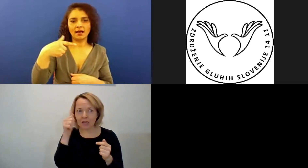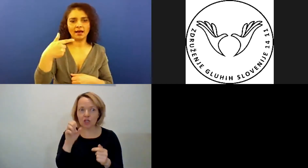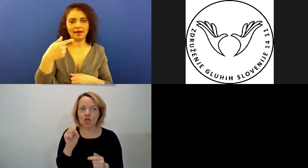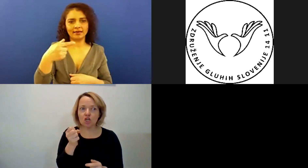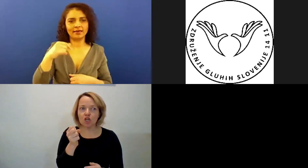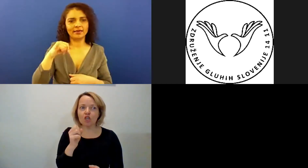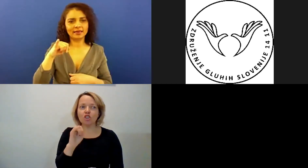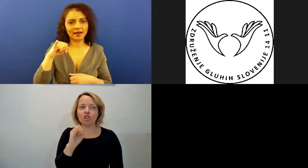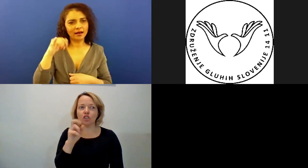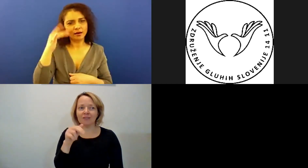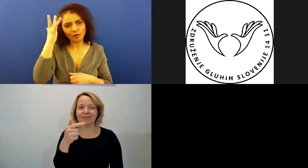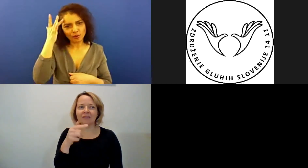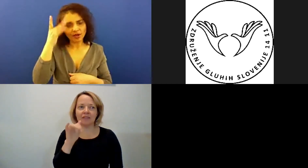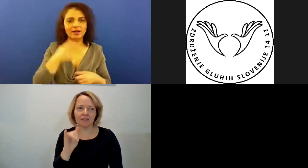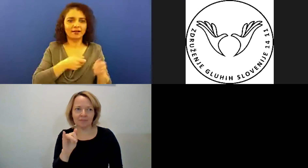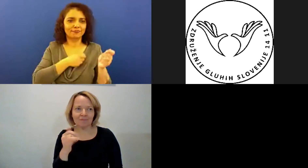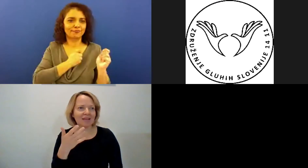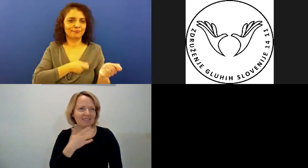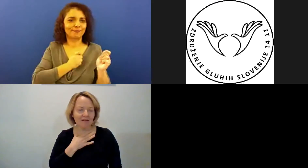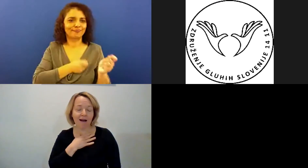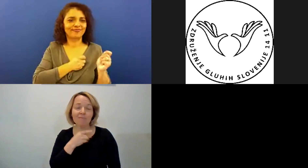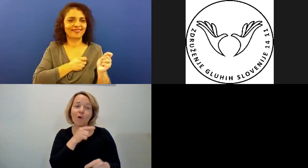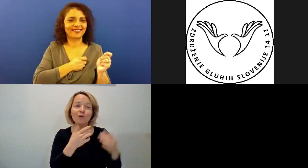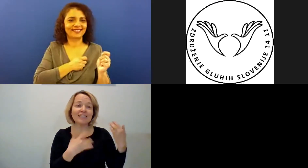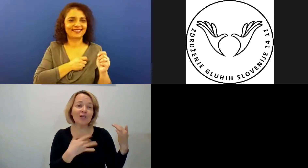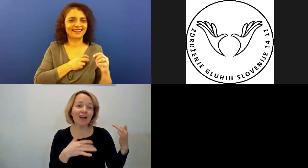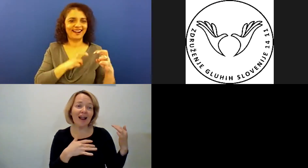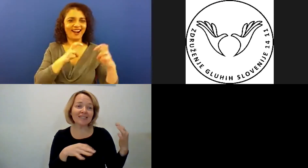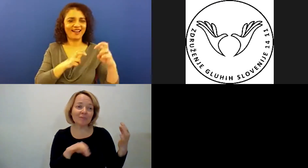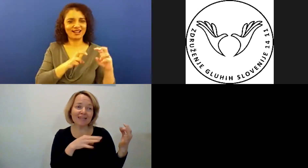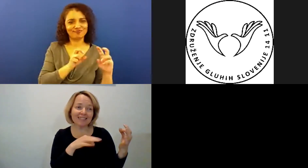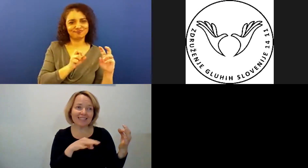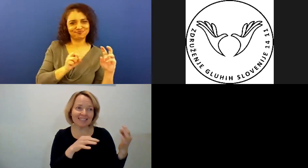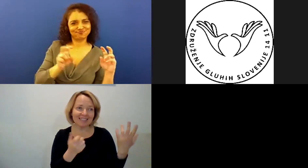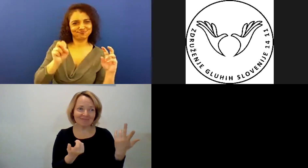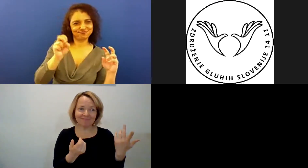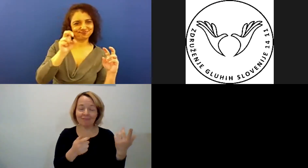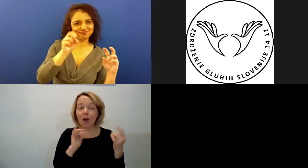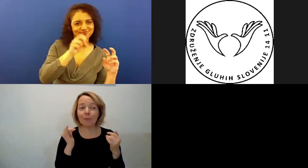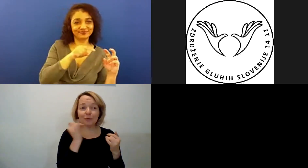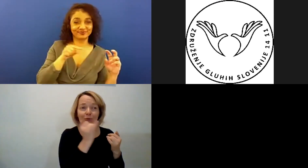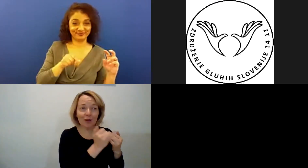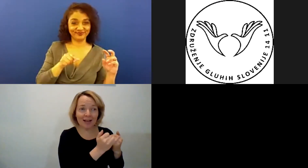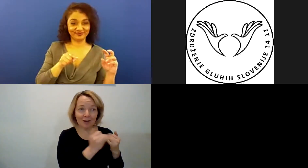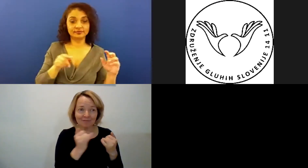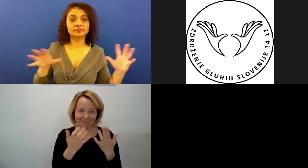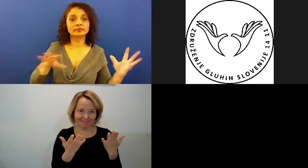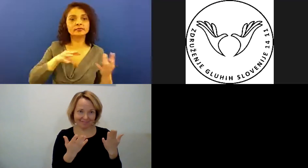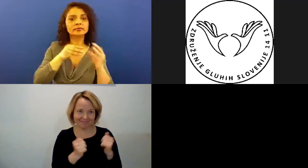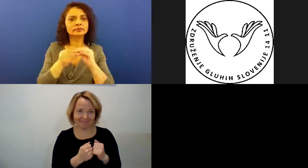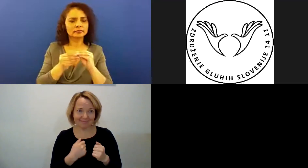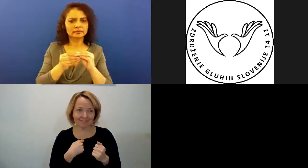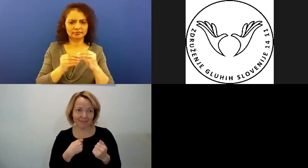There is another tribe called the Sinti, who are travelers.